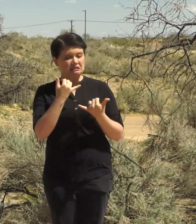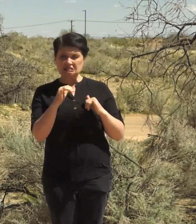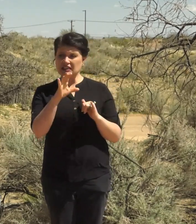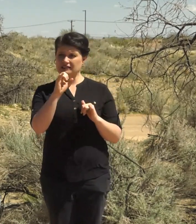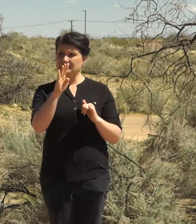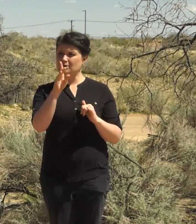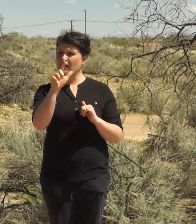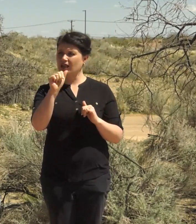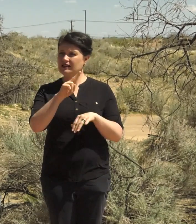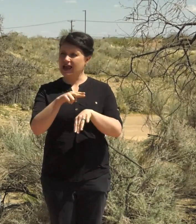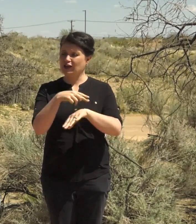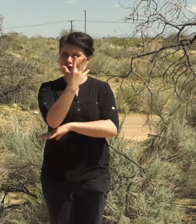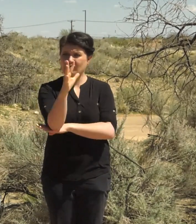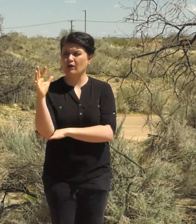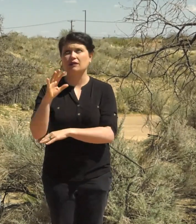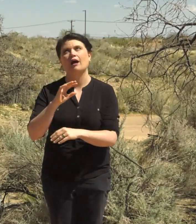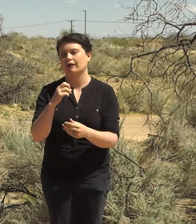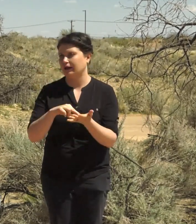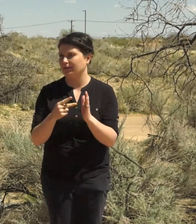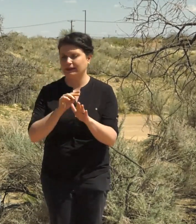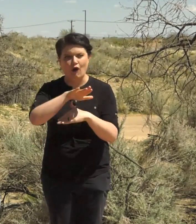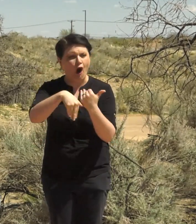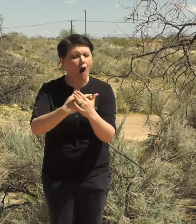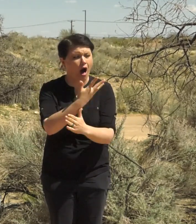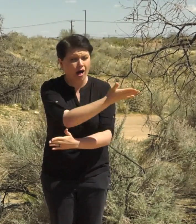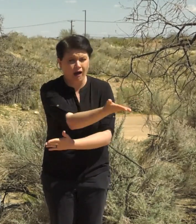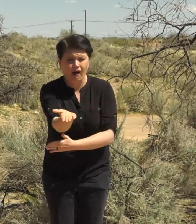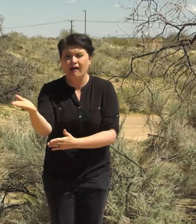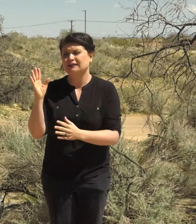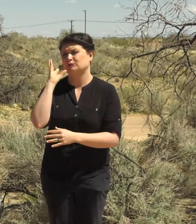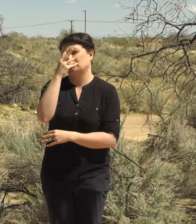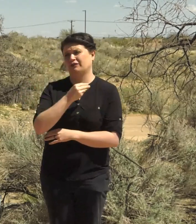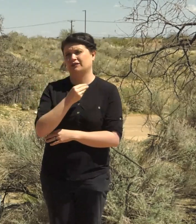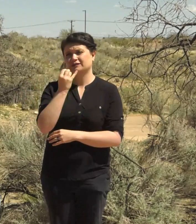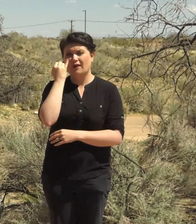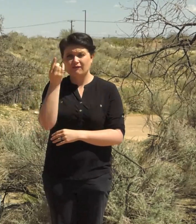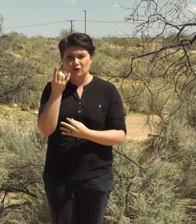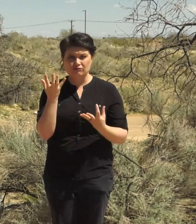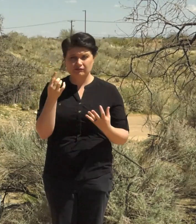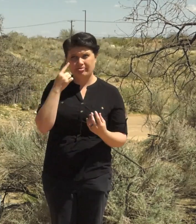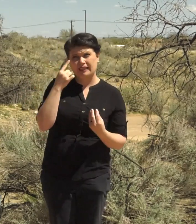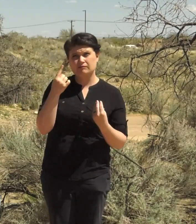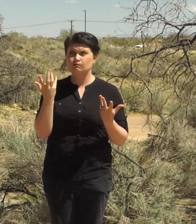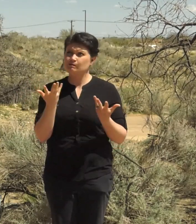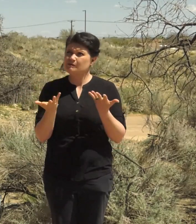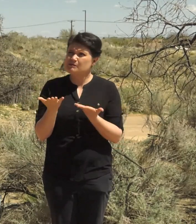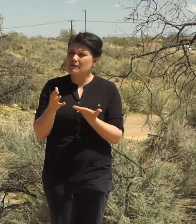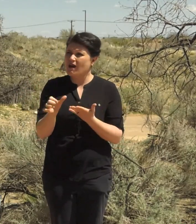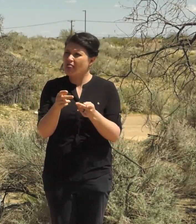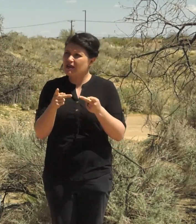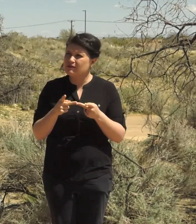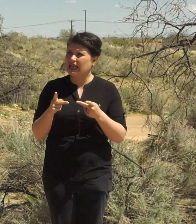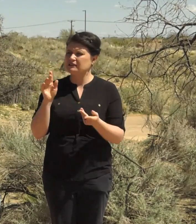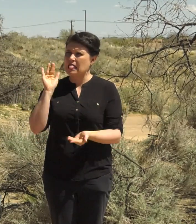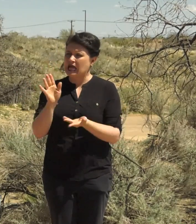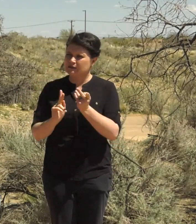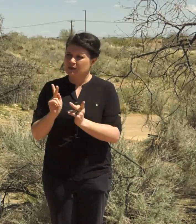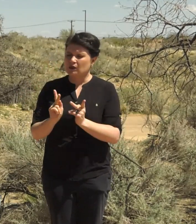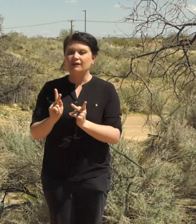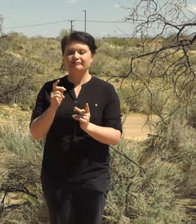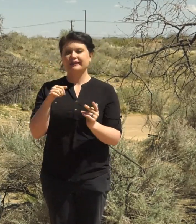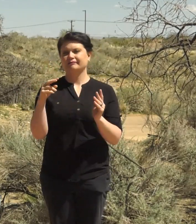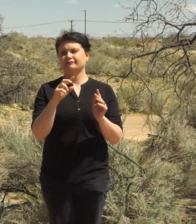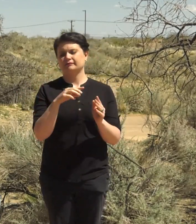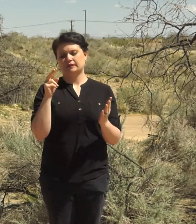Forest. The whole forest is beautiful, and if you're looking for other locations you can go that are less popular, you can visit